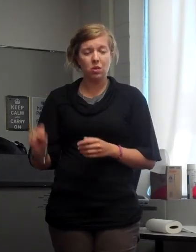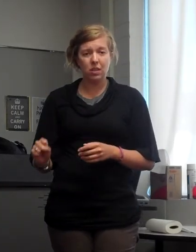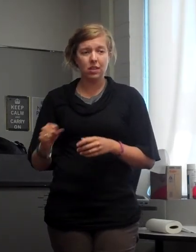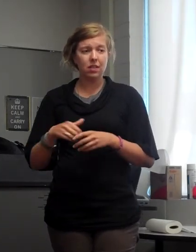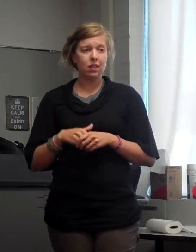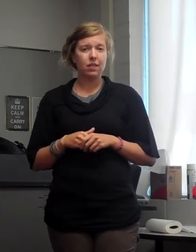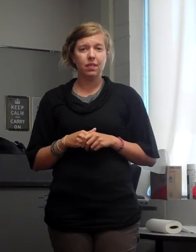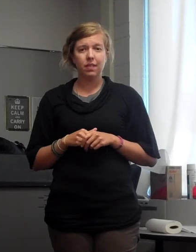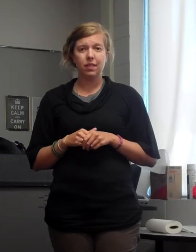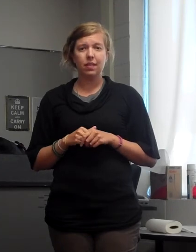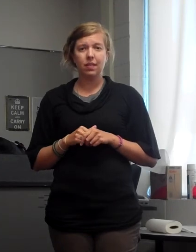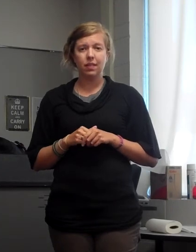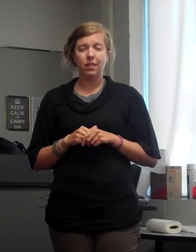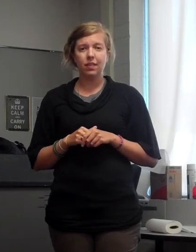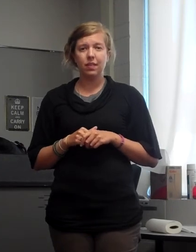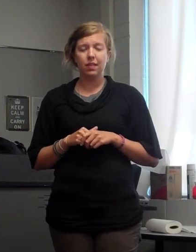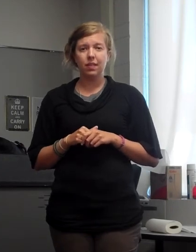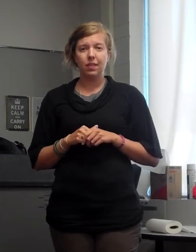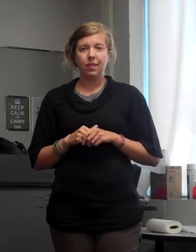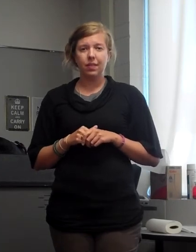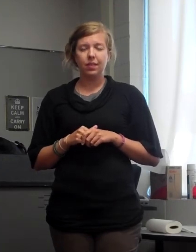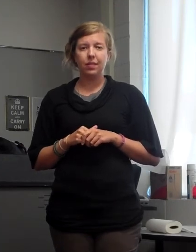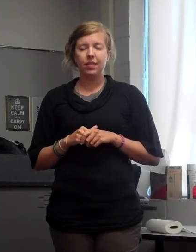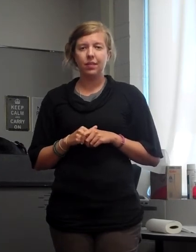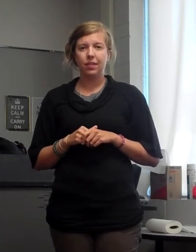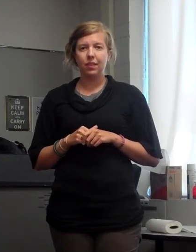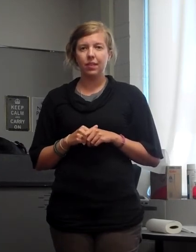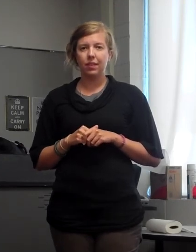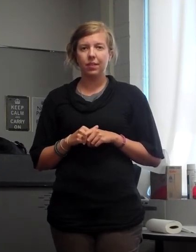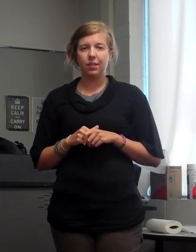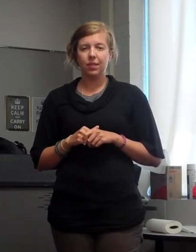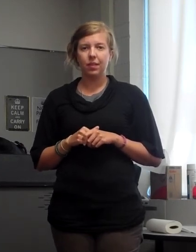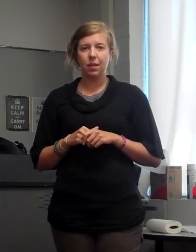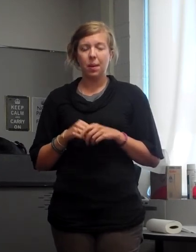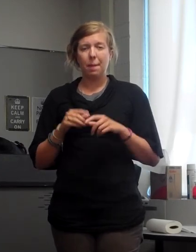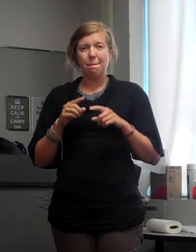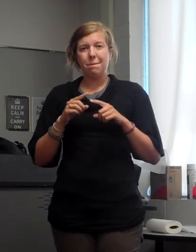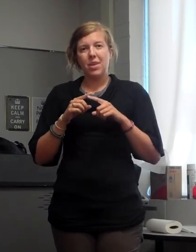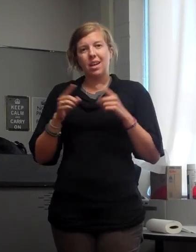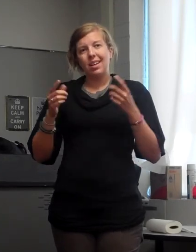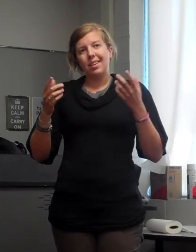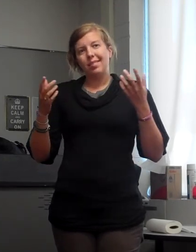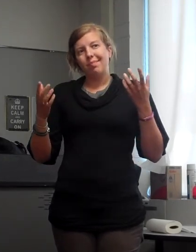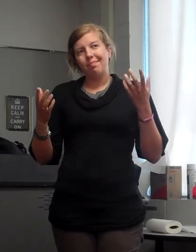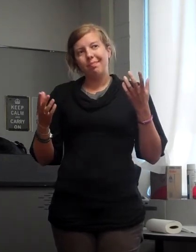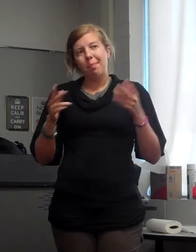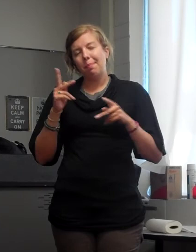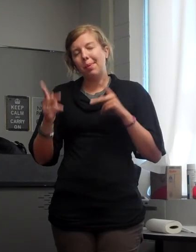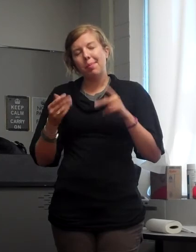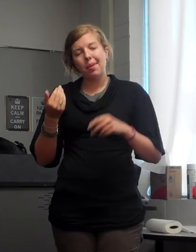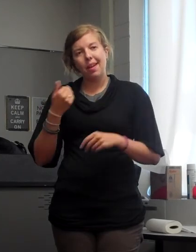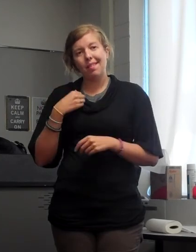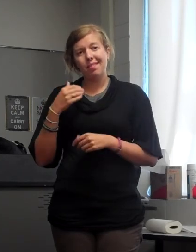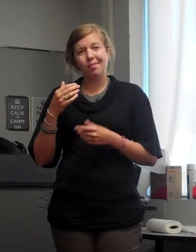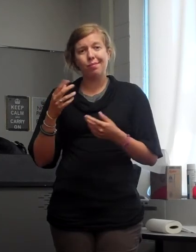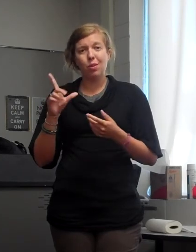to Dave Ramsey. Okay. But that's not realistic. I mean, it's not. I have a 22-year-old in